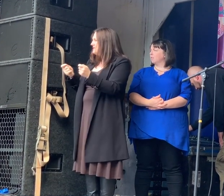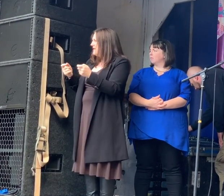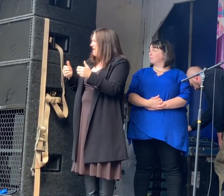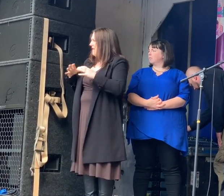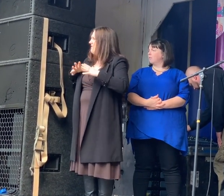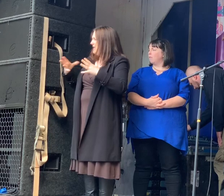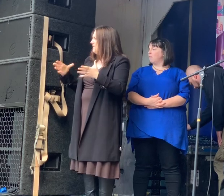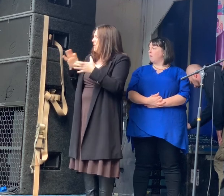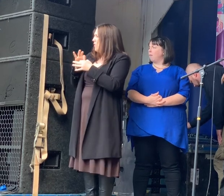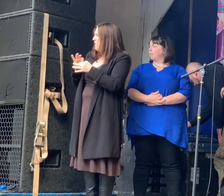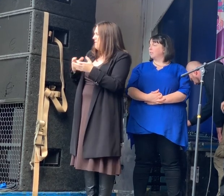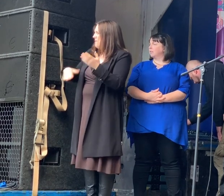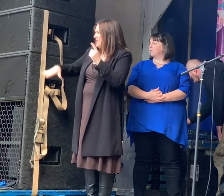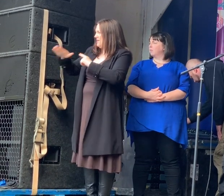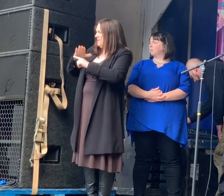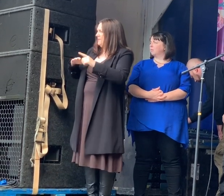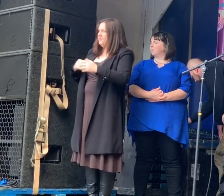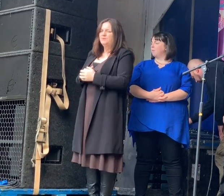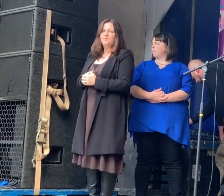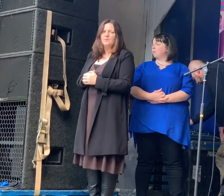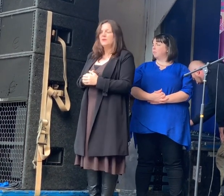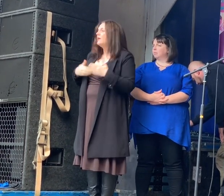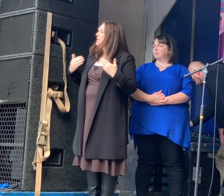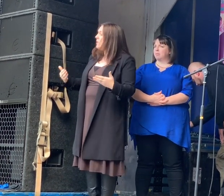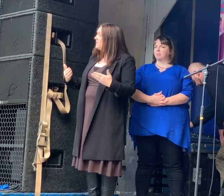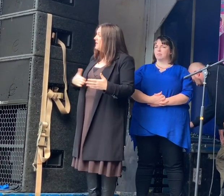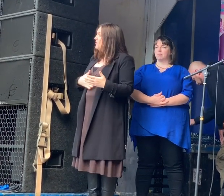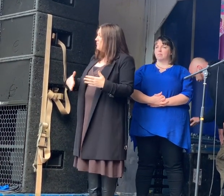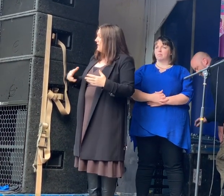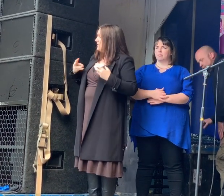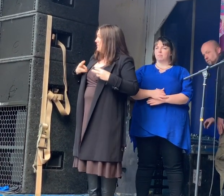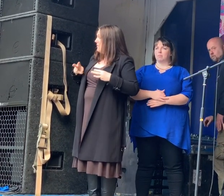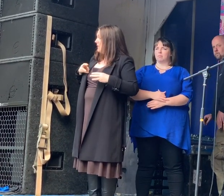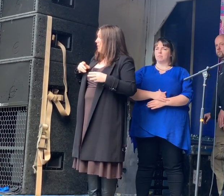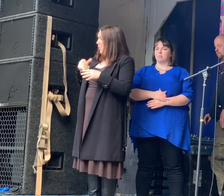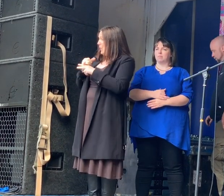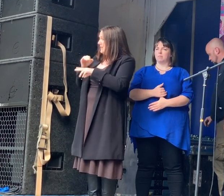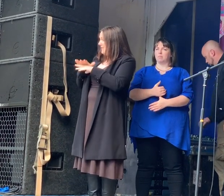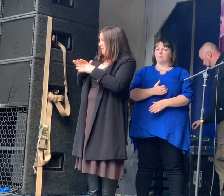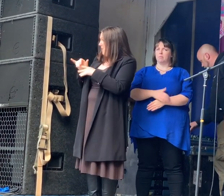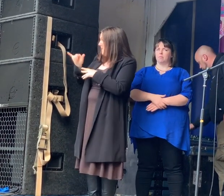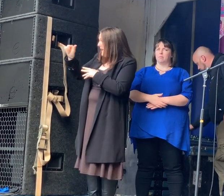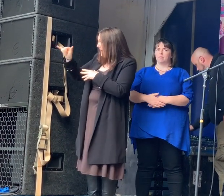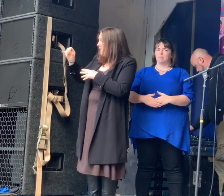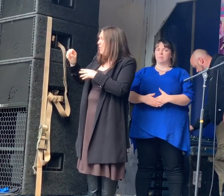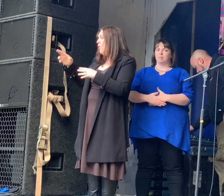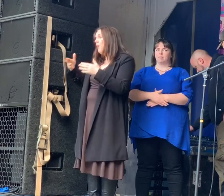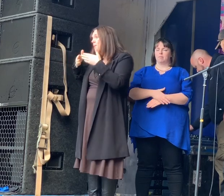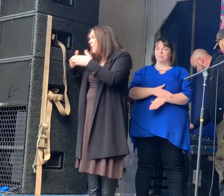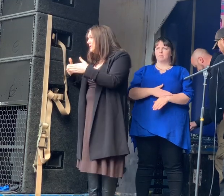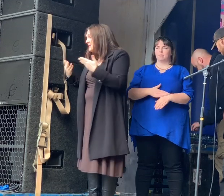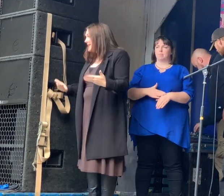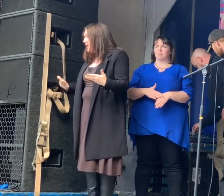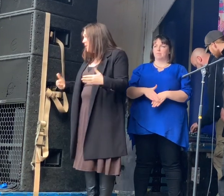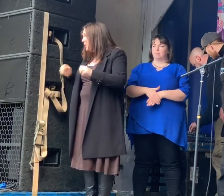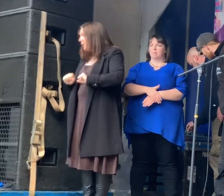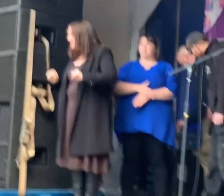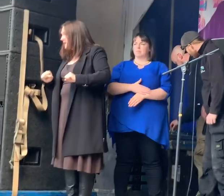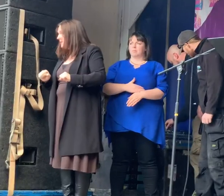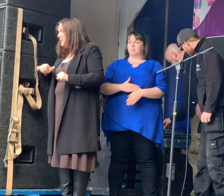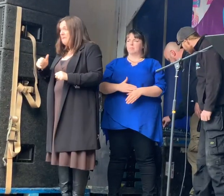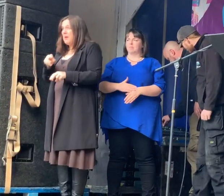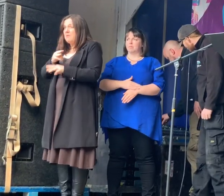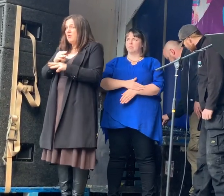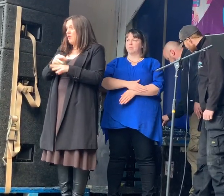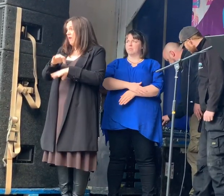home. At this very moment, there's a pregnant person waiting to board a plane or boat. Maybe it's a mother of